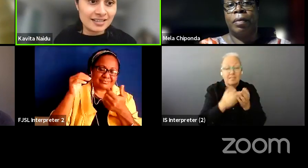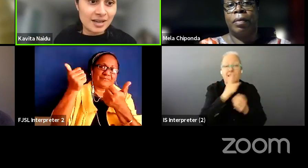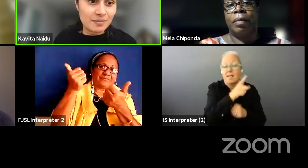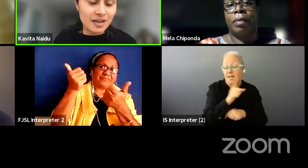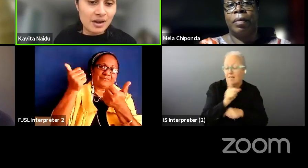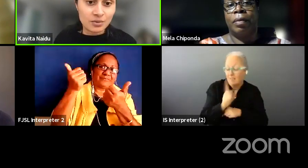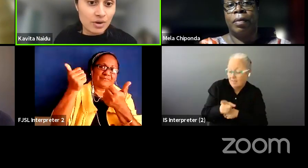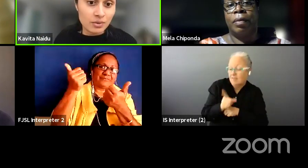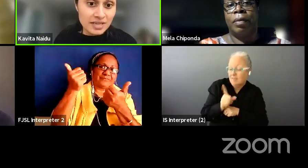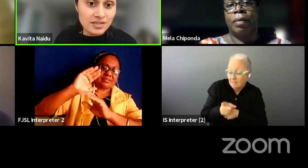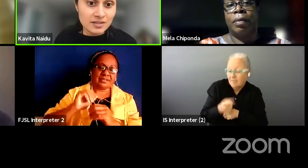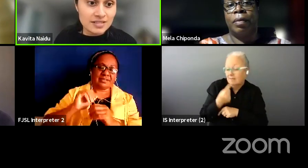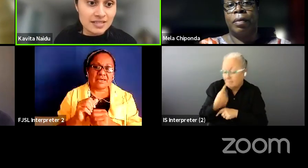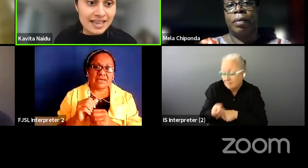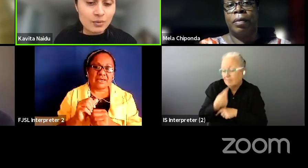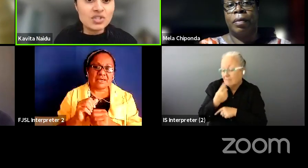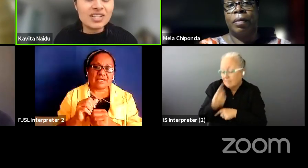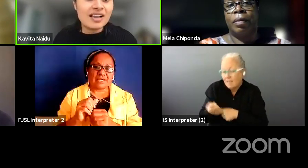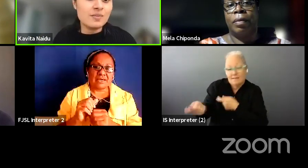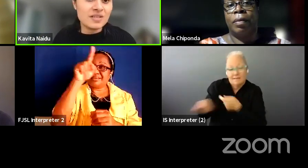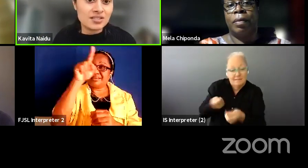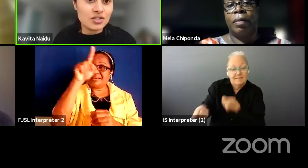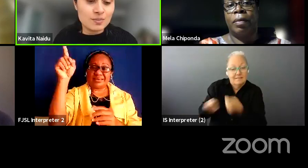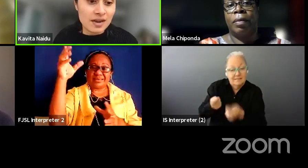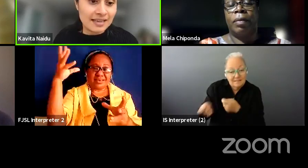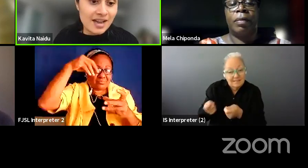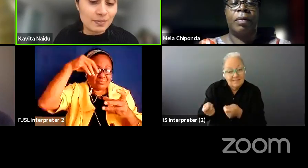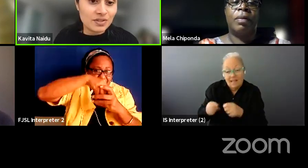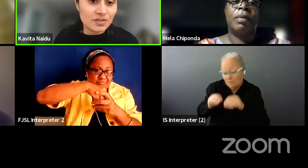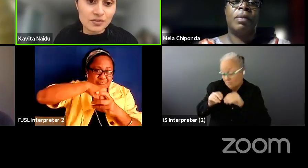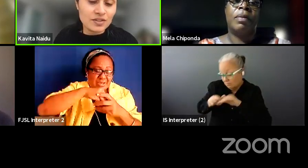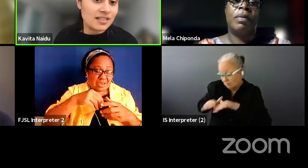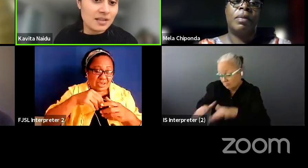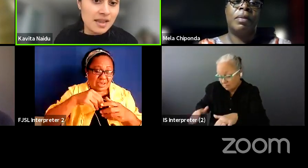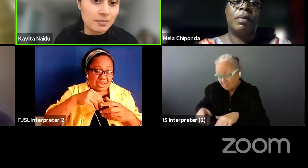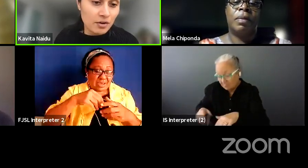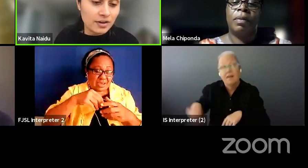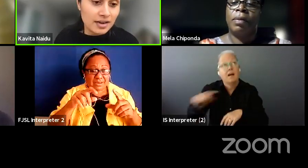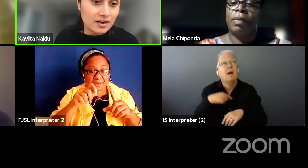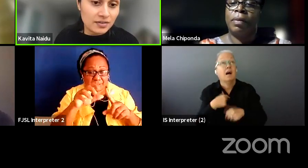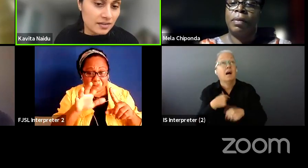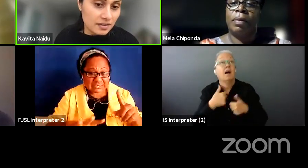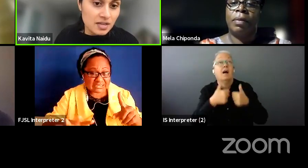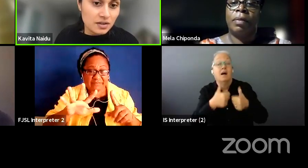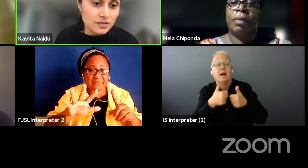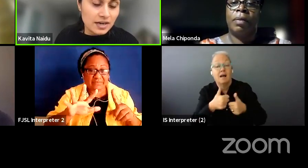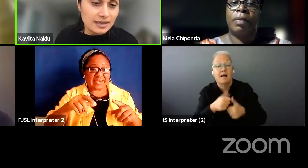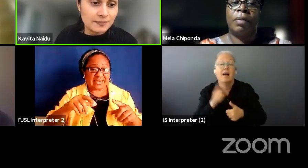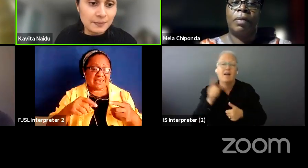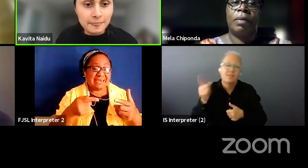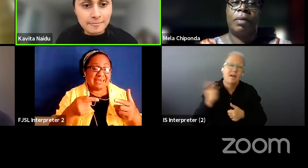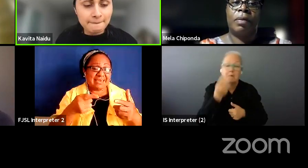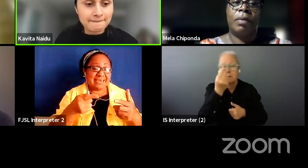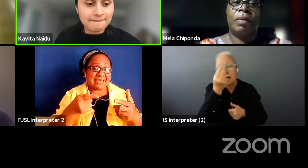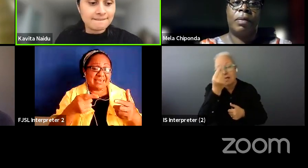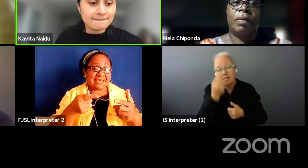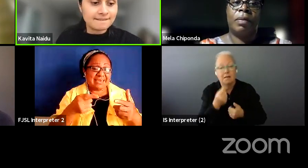infiltrating our regions and which the governments are just buying out because obviously they make profit out of it themselves, right?